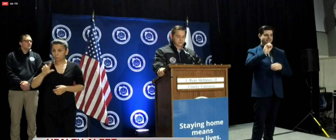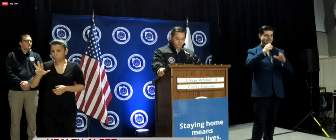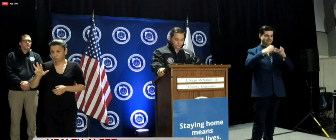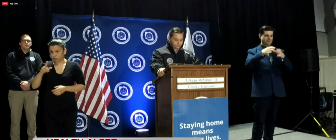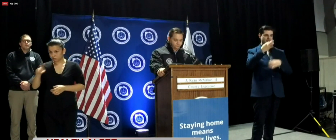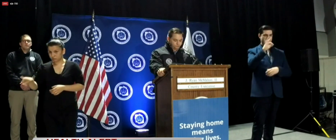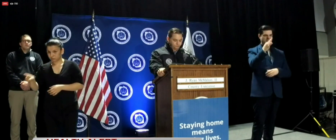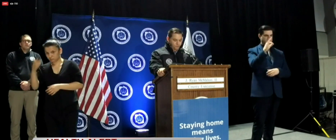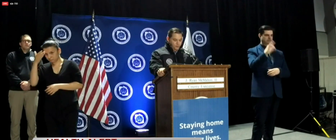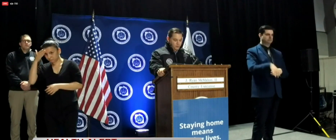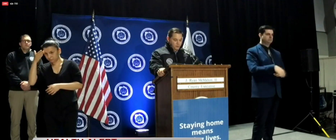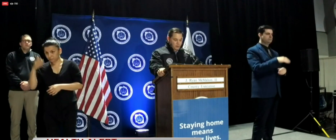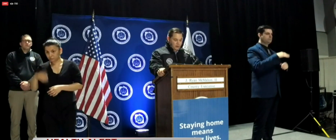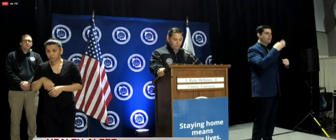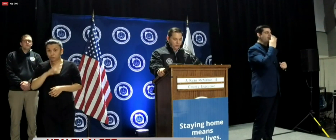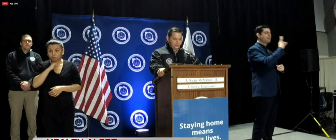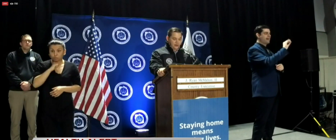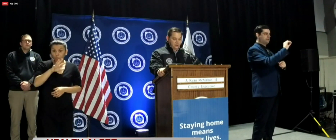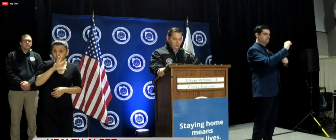90s.